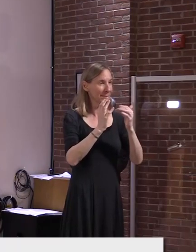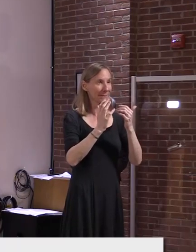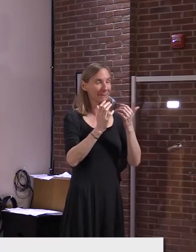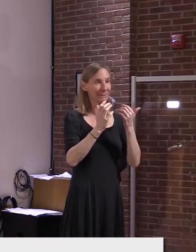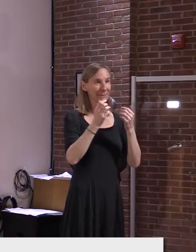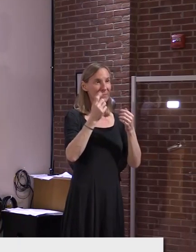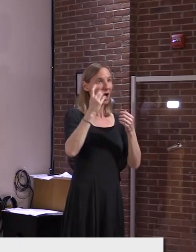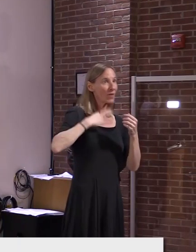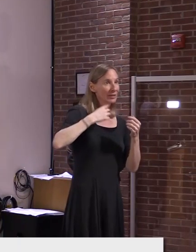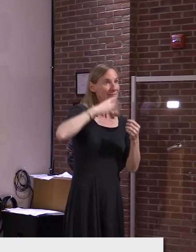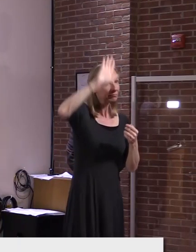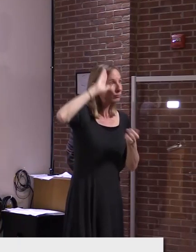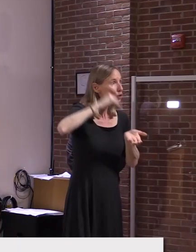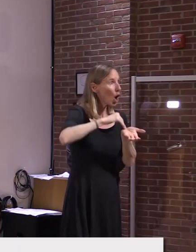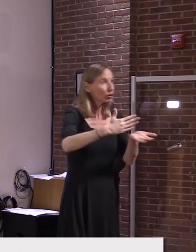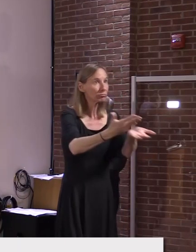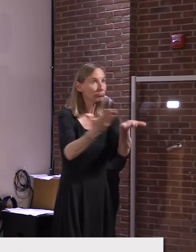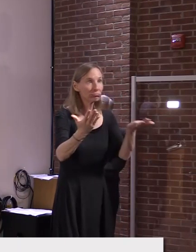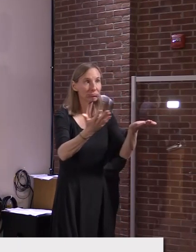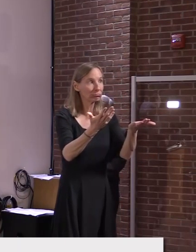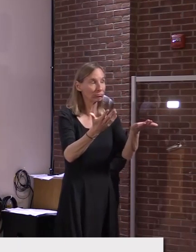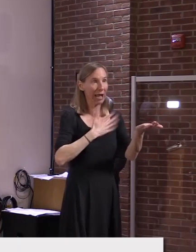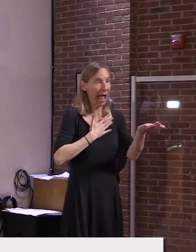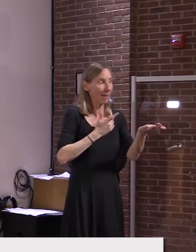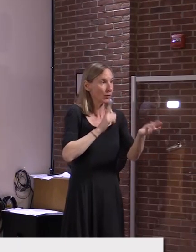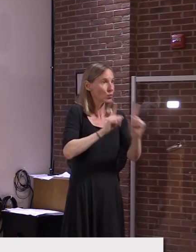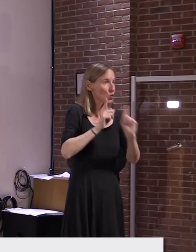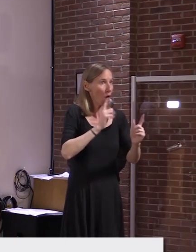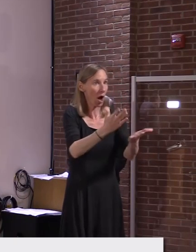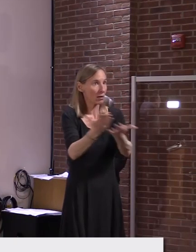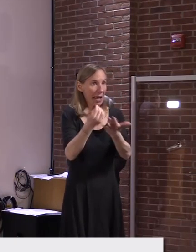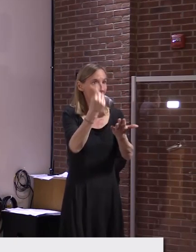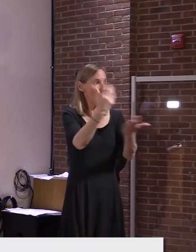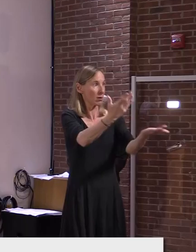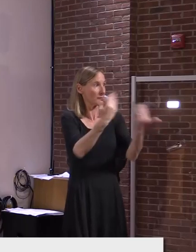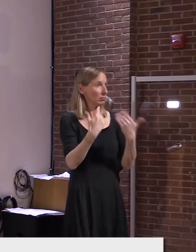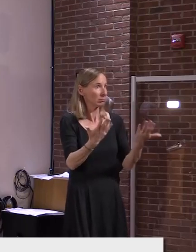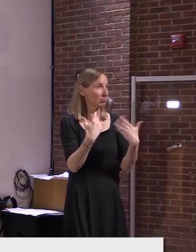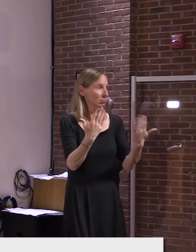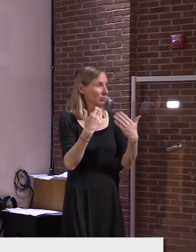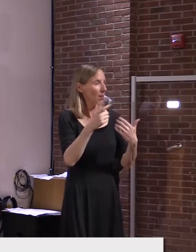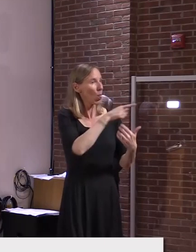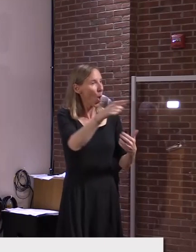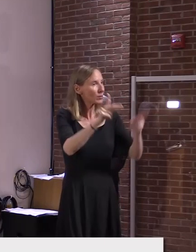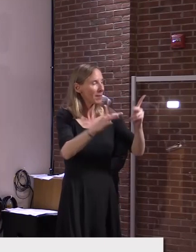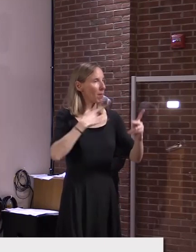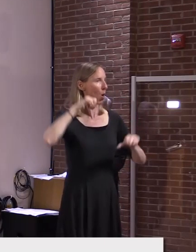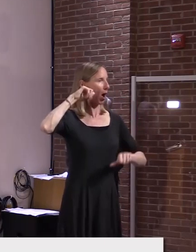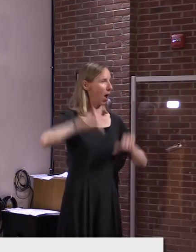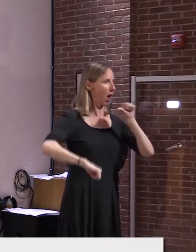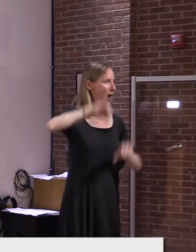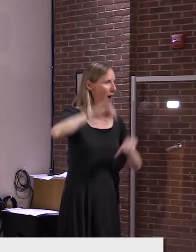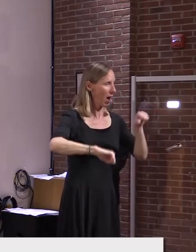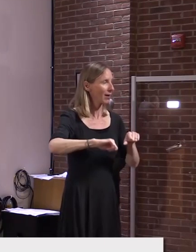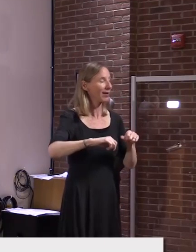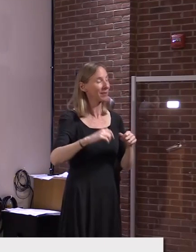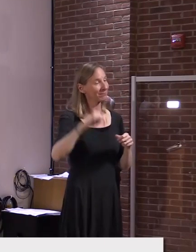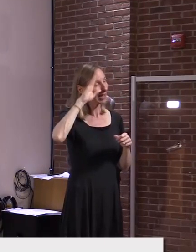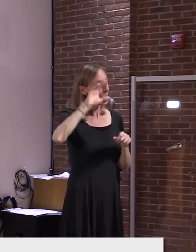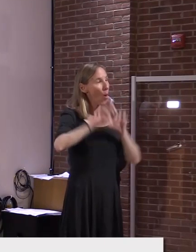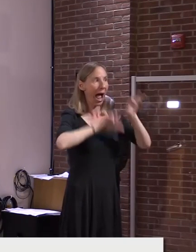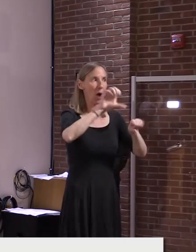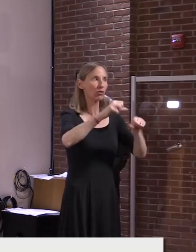doctor, if you know, happy to talk to you about the COVID vaccine. But I certainly understand the outreach. It's been a great